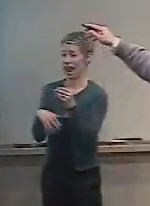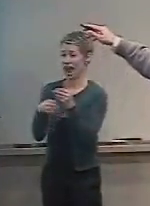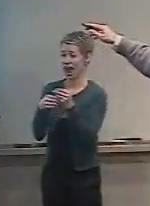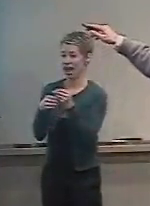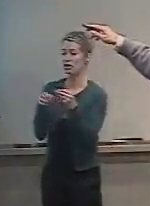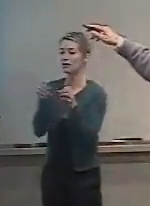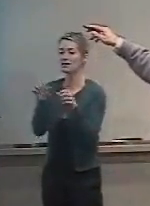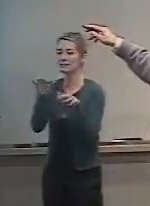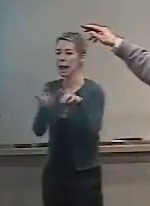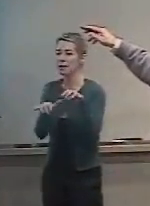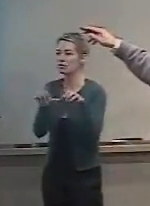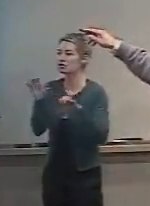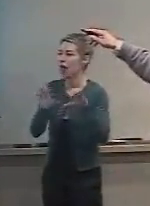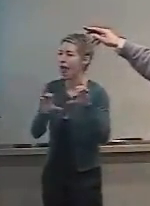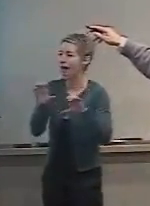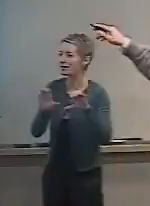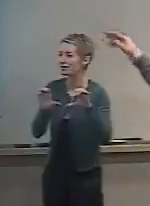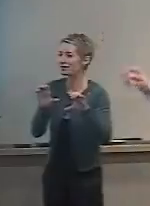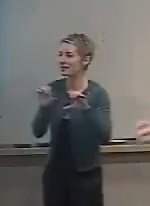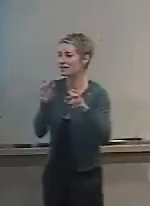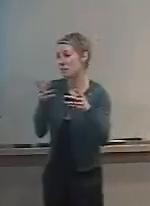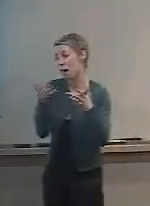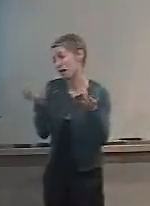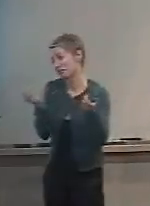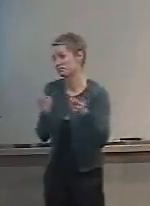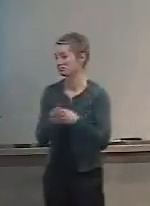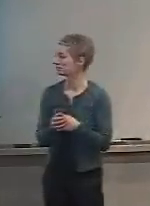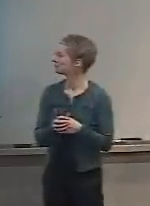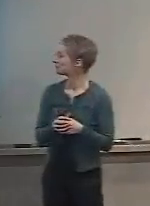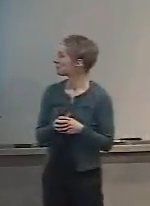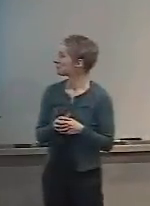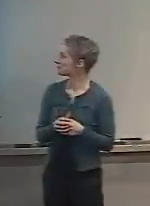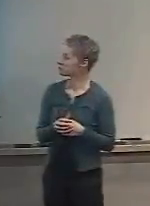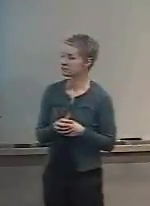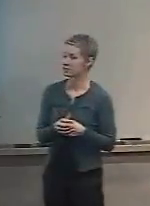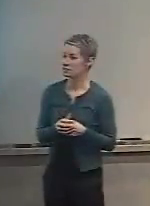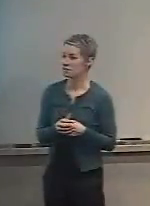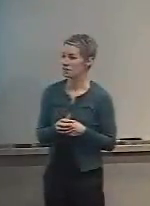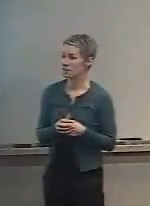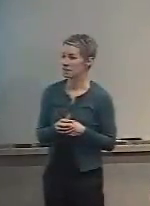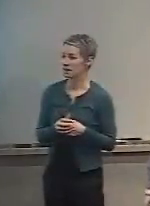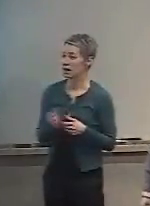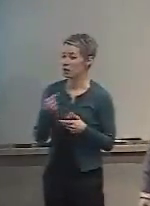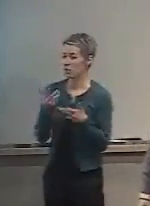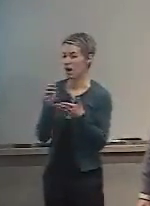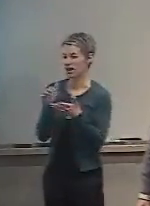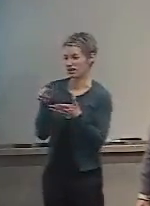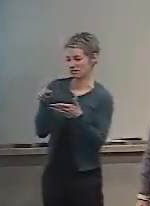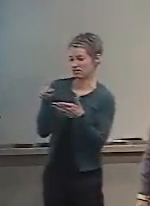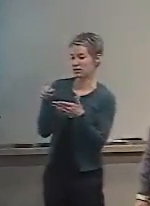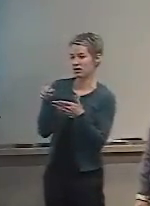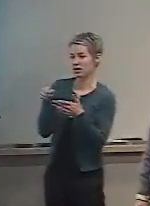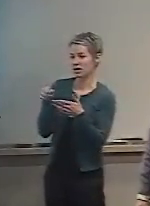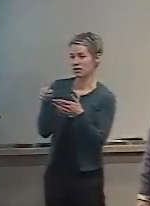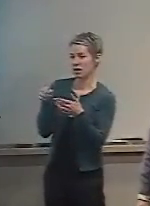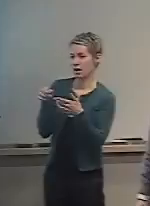can type in and chat if you want to at the bottom. So we wanted this thing to have the ability to do chat as well